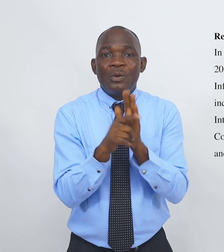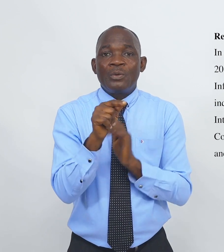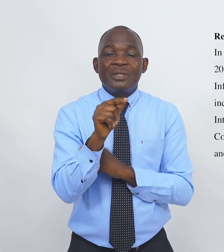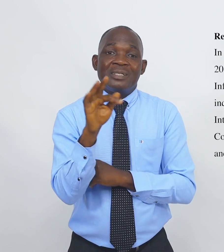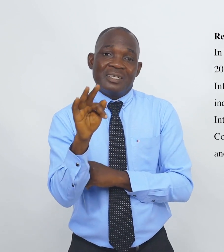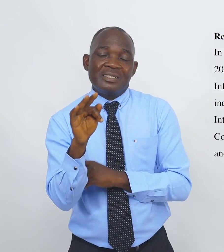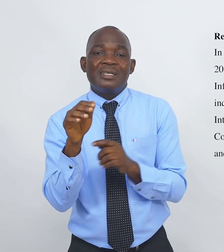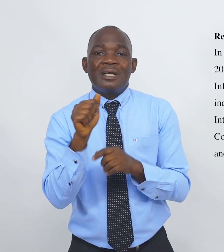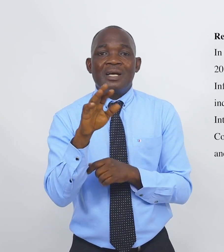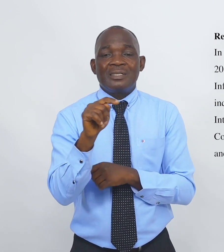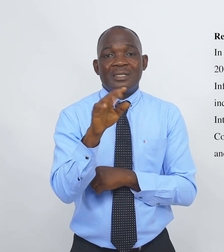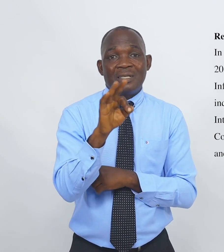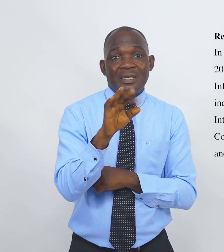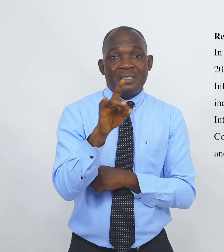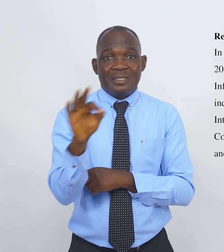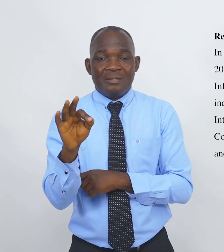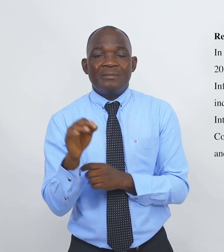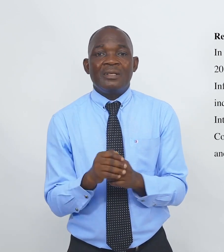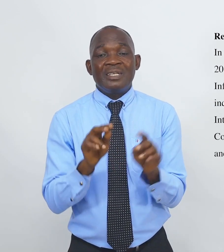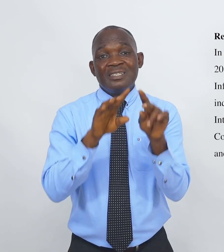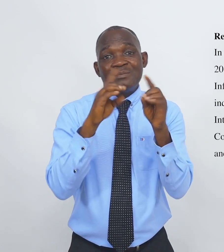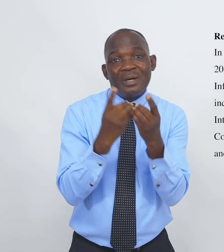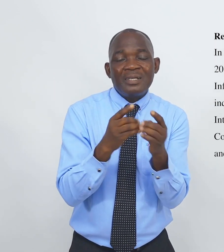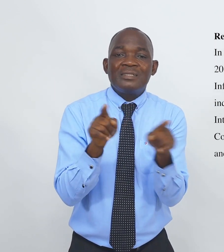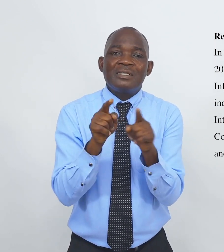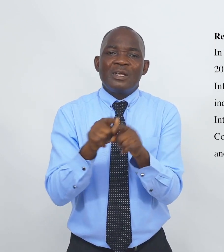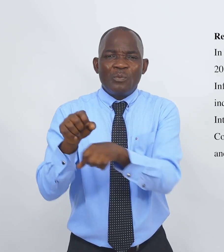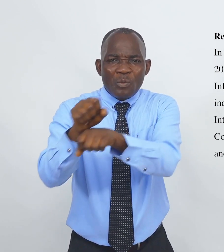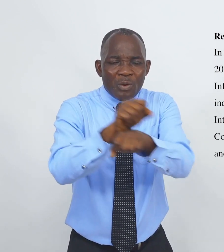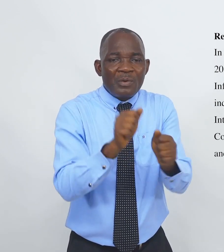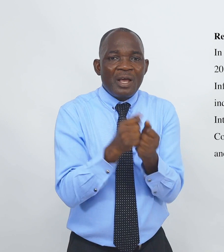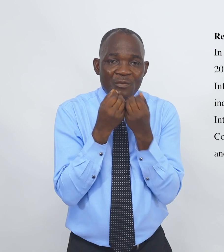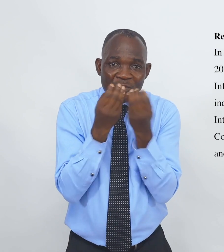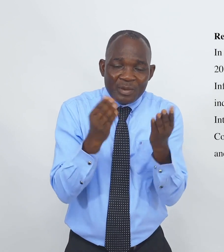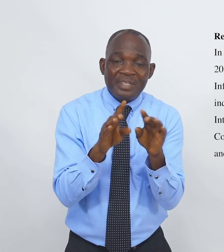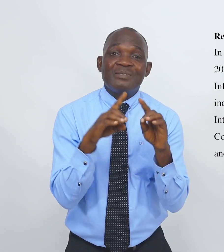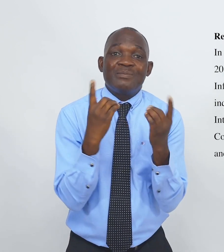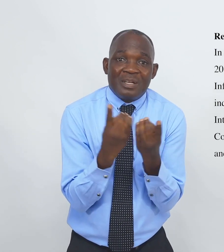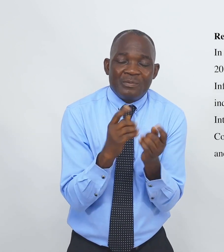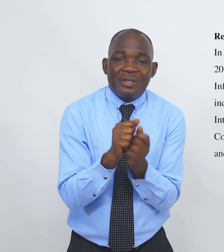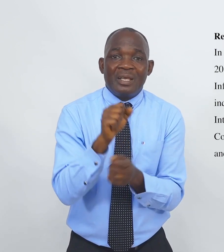2019, Act 989, the unit also operates as the information unit of the